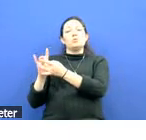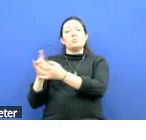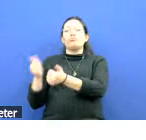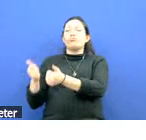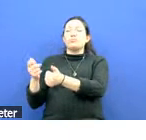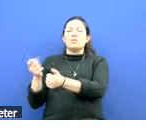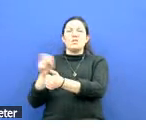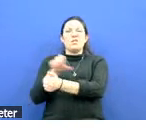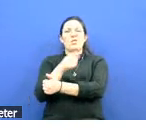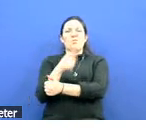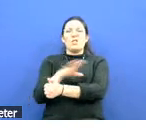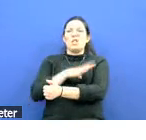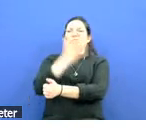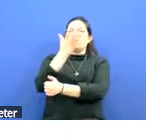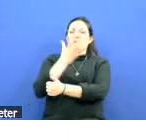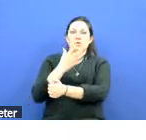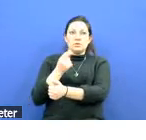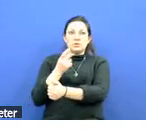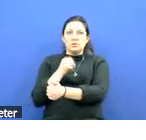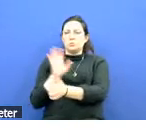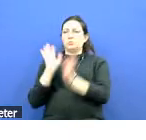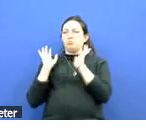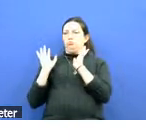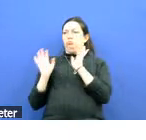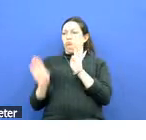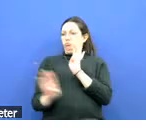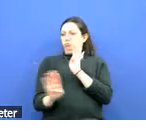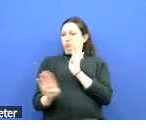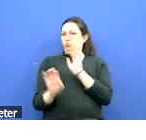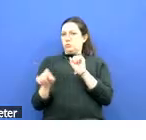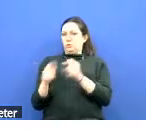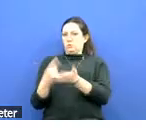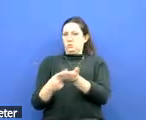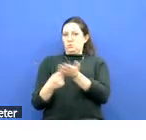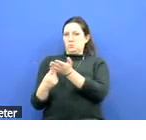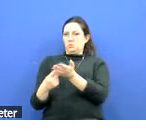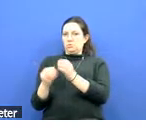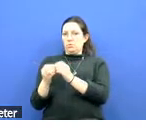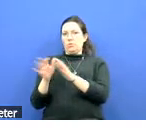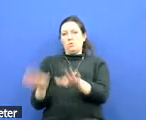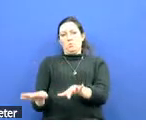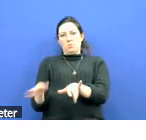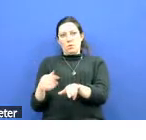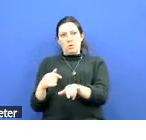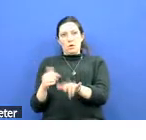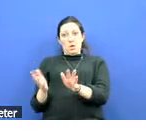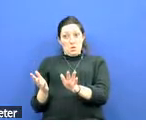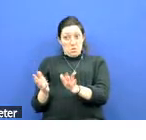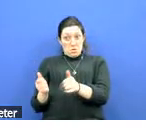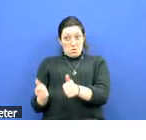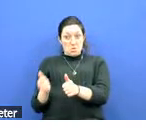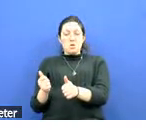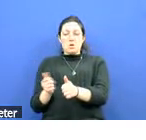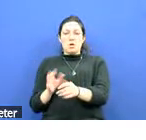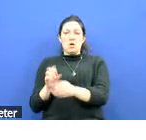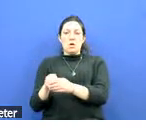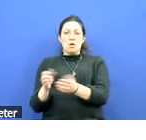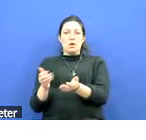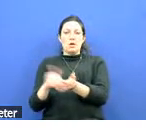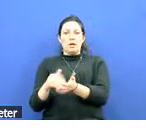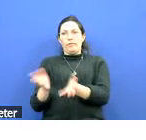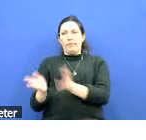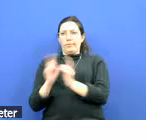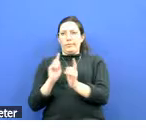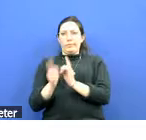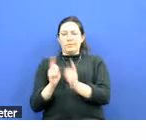then you might step back and let them explain it to each other Sure. in a calm, relaxed fashion, and then we re-engage with those folks to try to settle